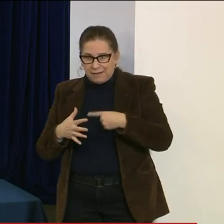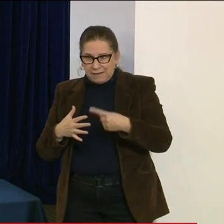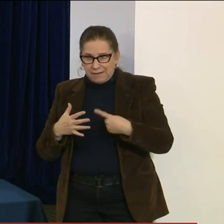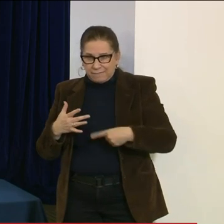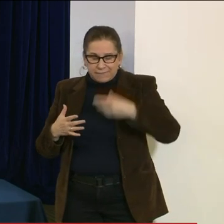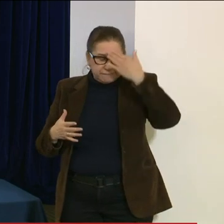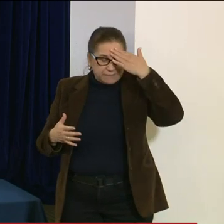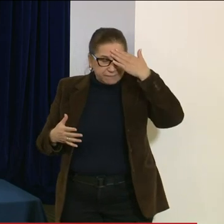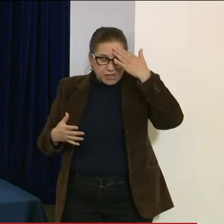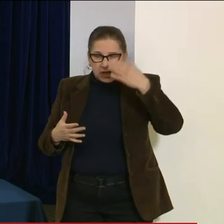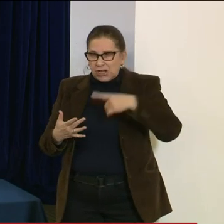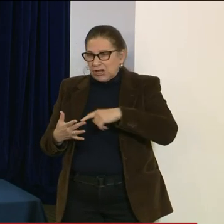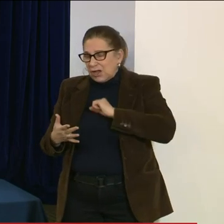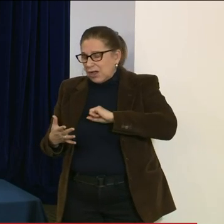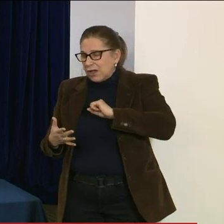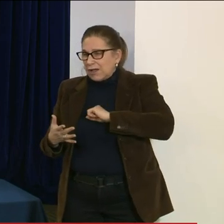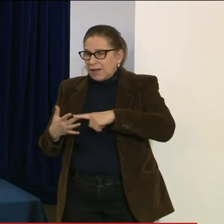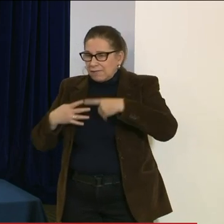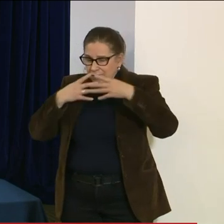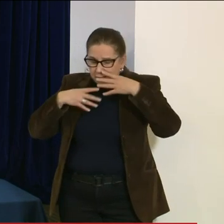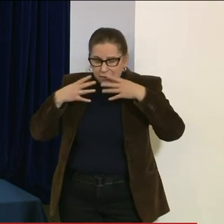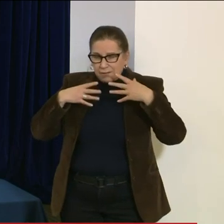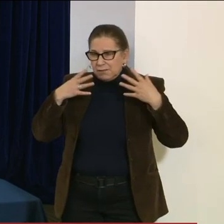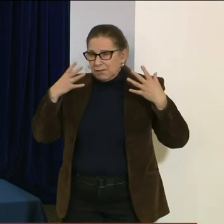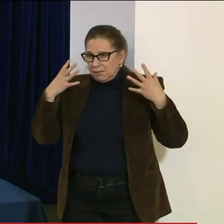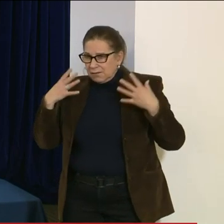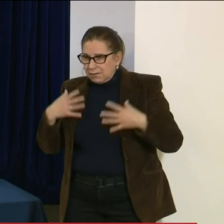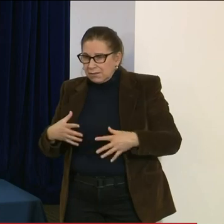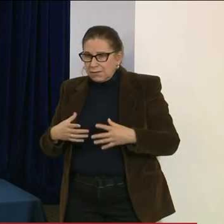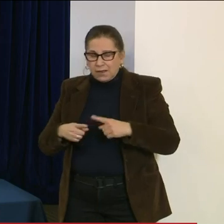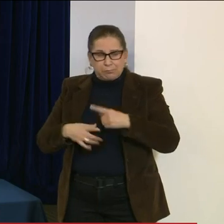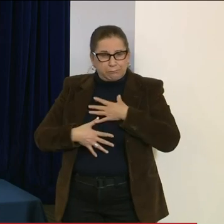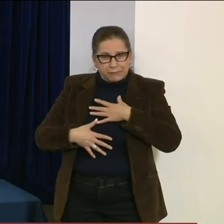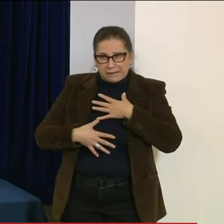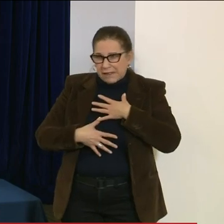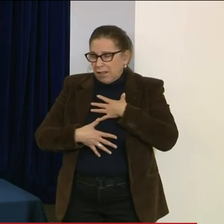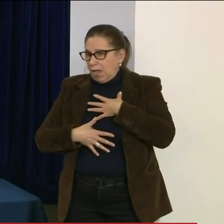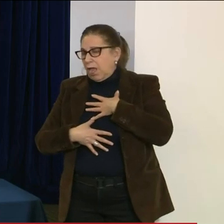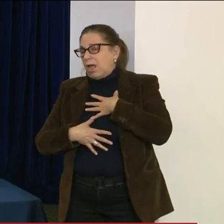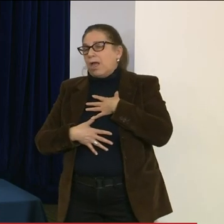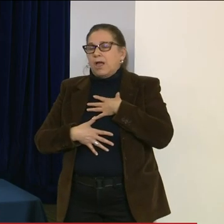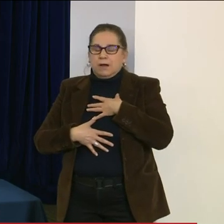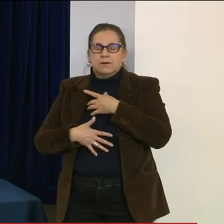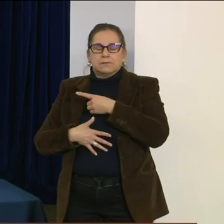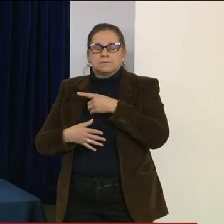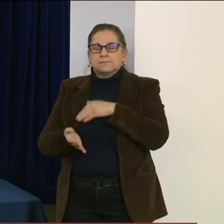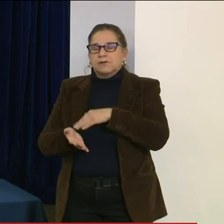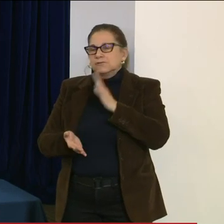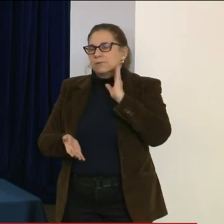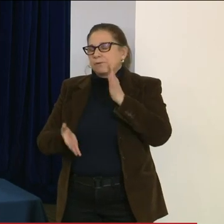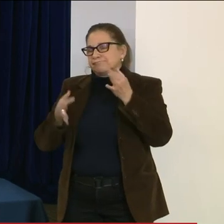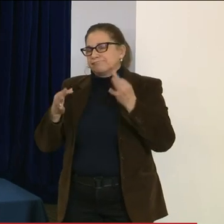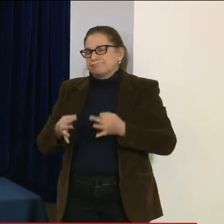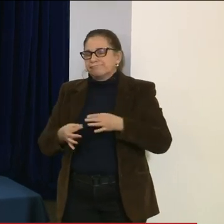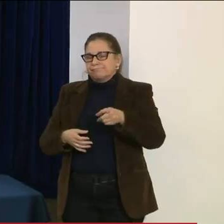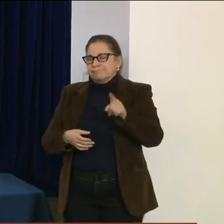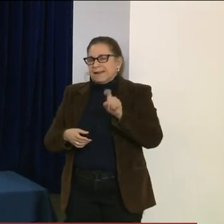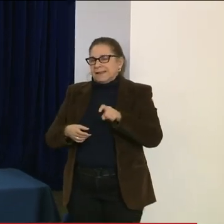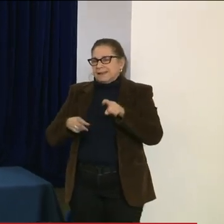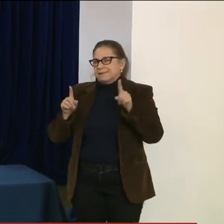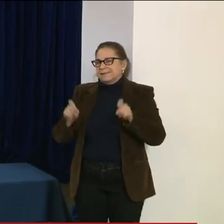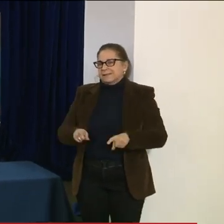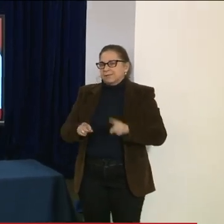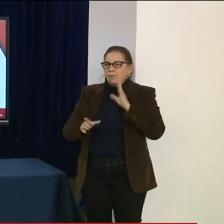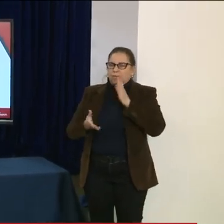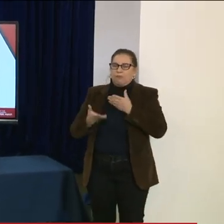cough, shortness of breath, and based upon that, make a recommendation for testing to occur. Great. We'll